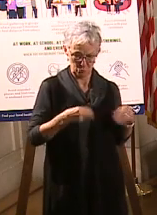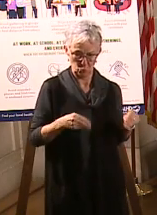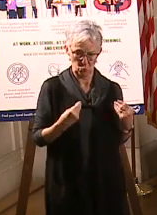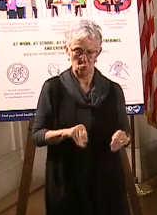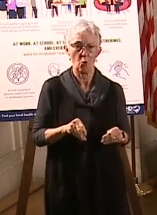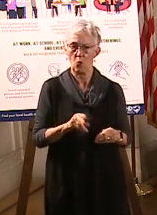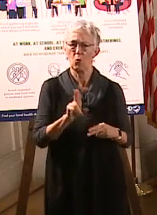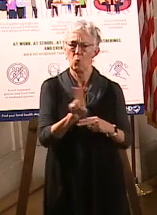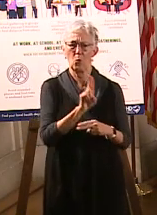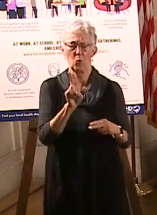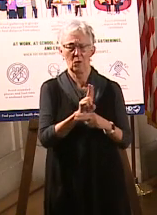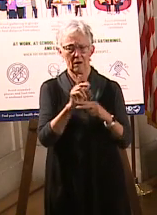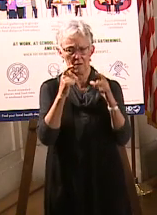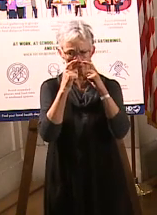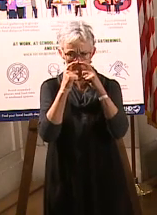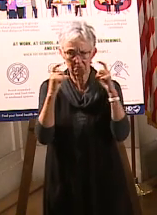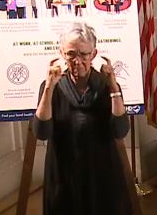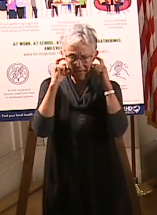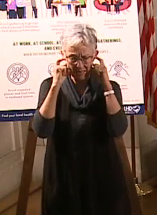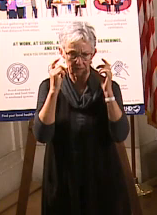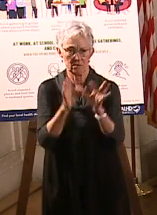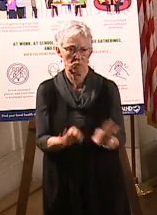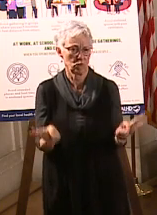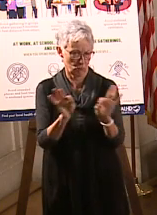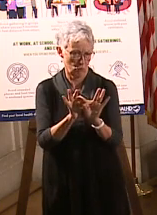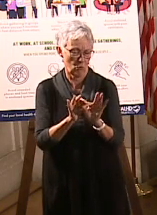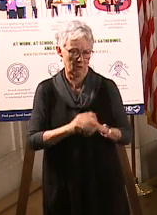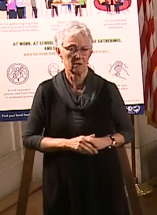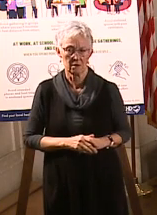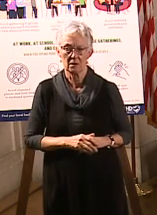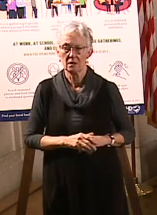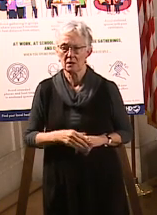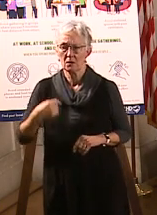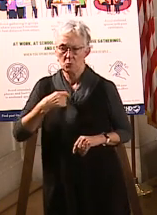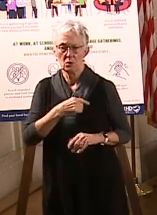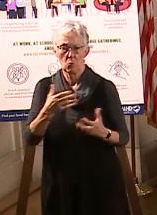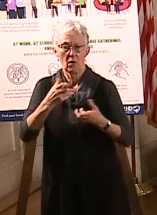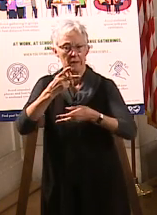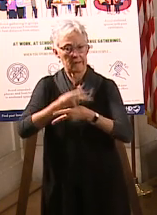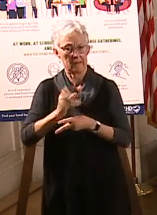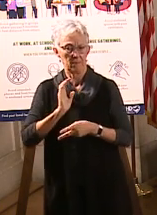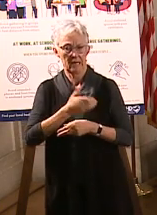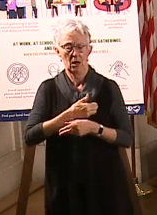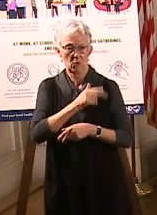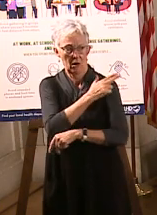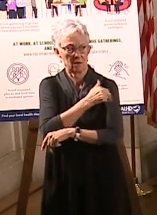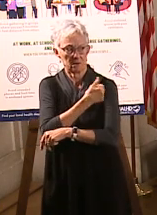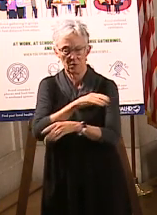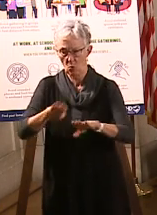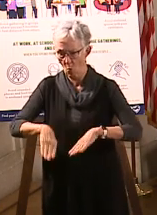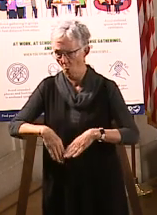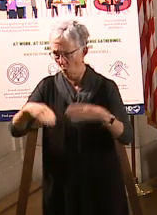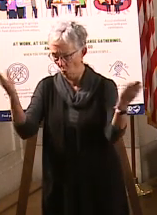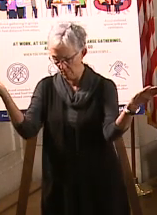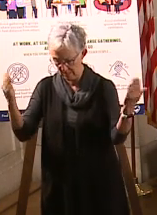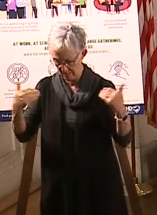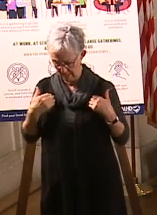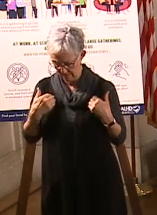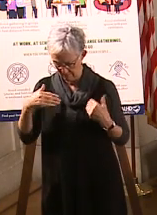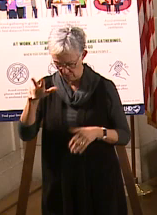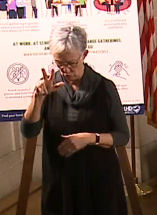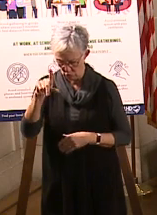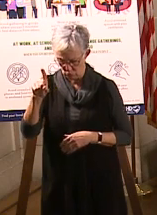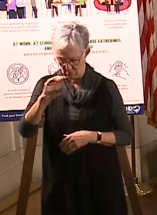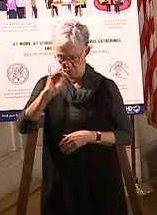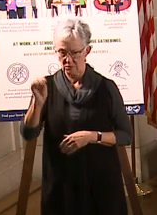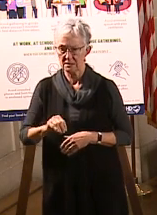capacity. We have been able to do that throughout the entire pandemic. We've got 31% of our hospital beds available, 32% of our